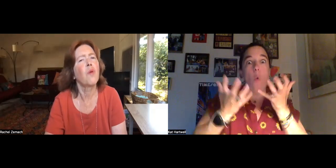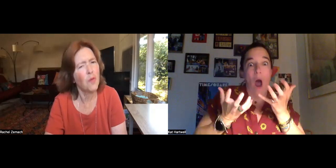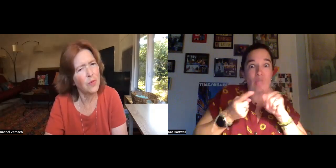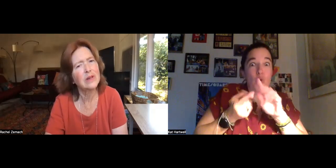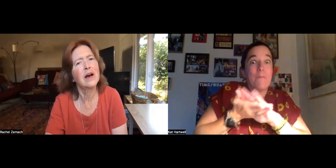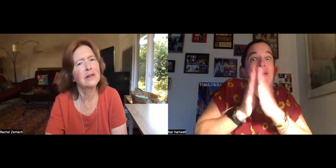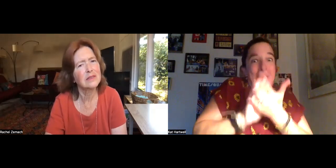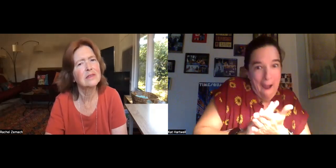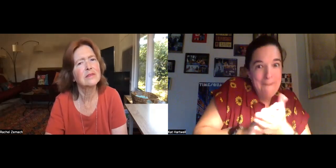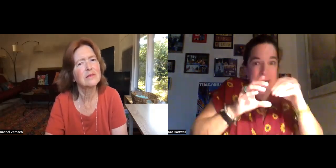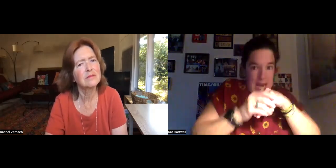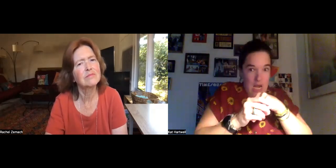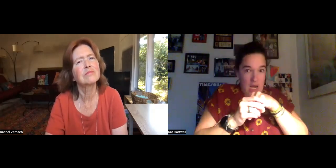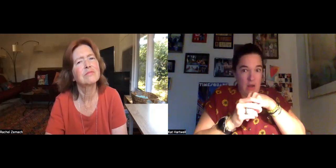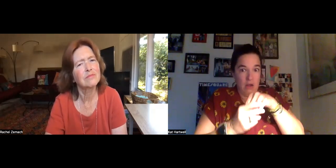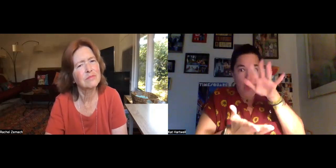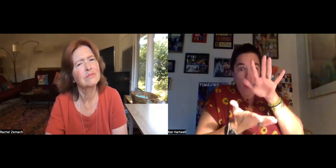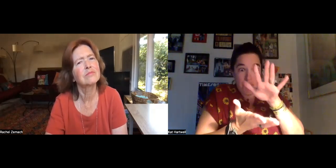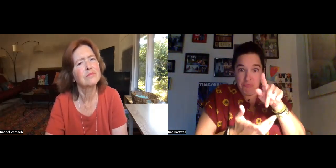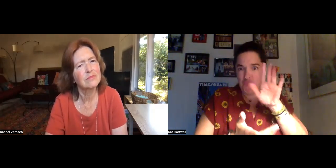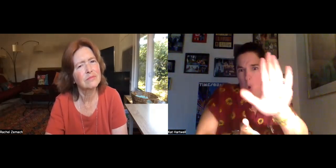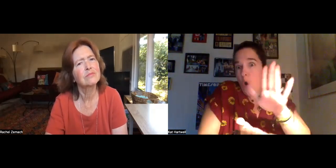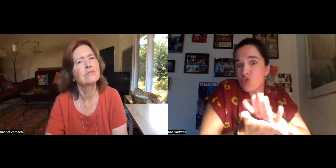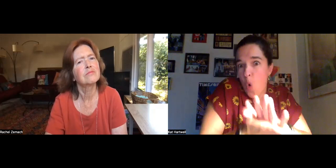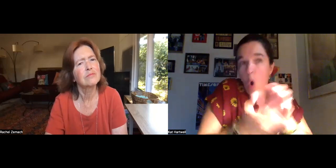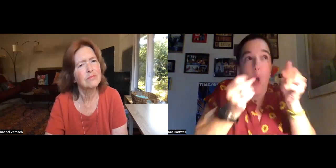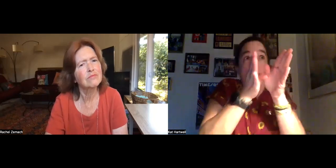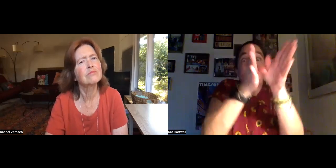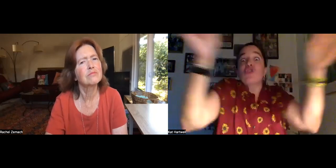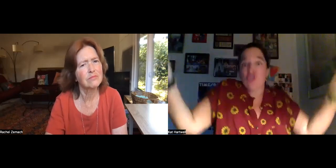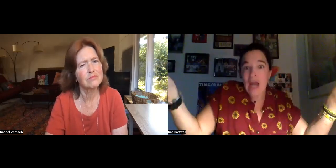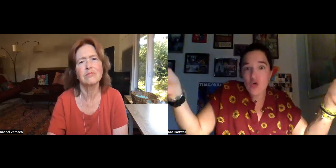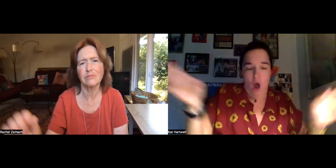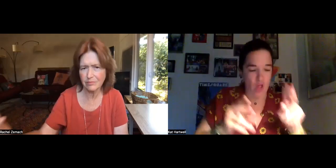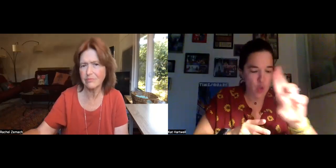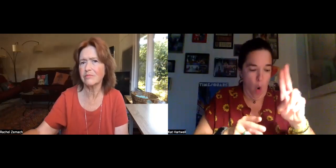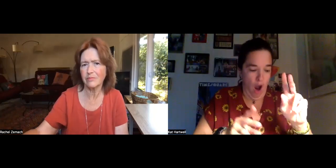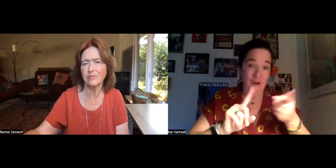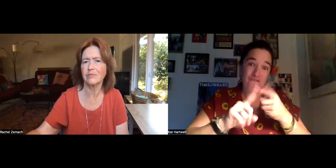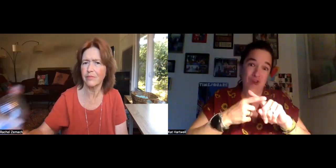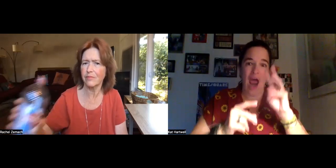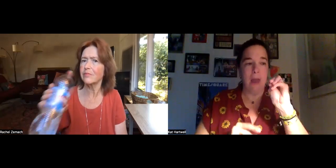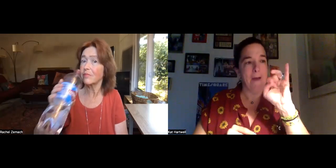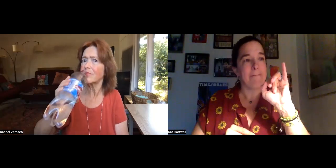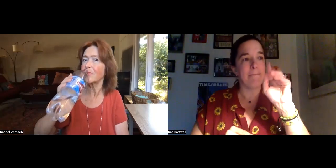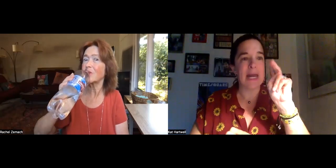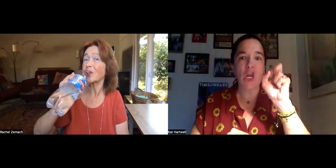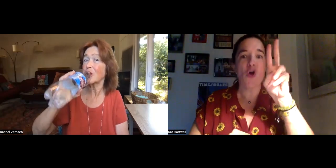want to become in Lord Gore or Genoa, your friend